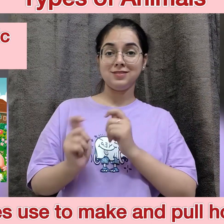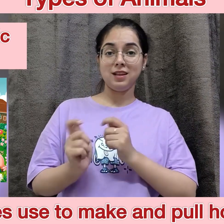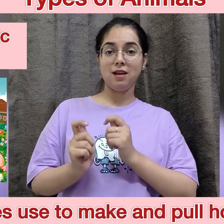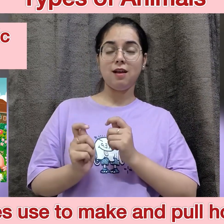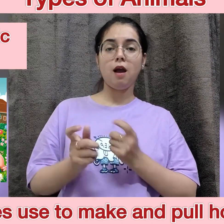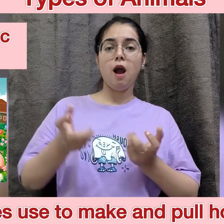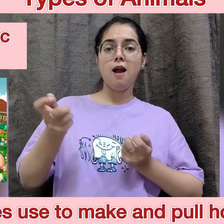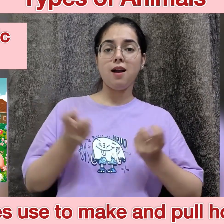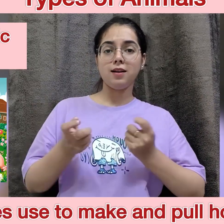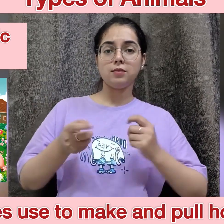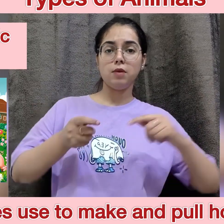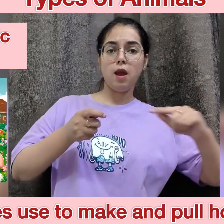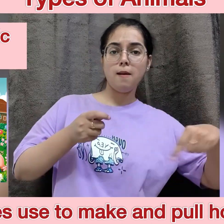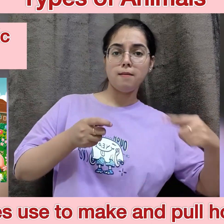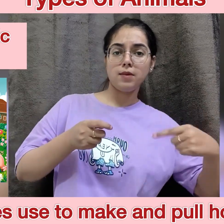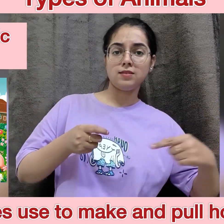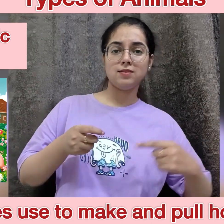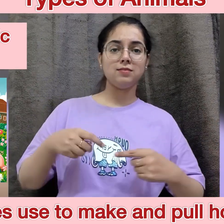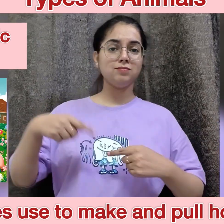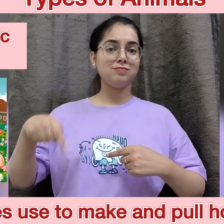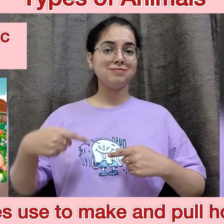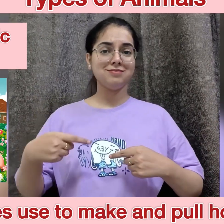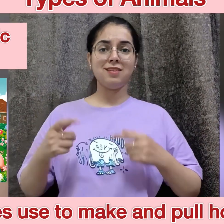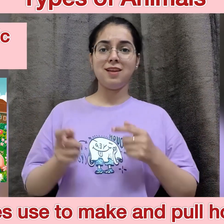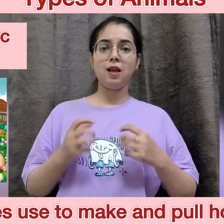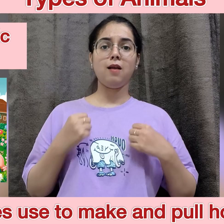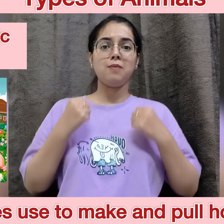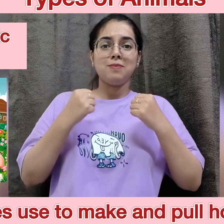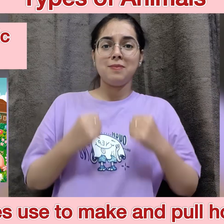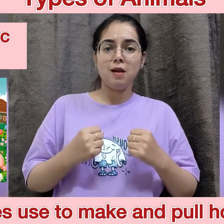Horse is used to make and pull horse carts.